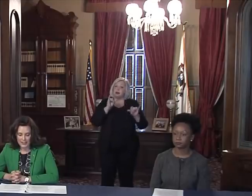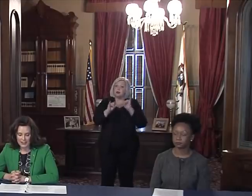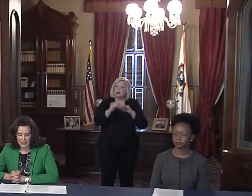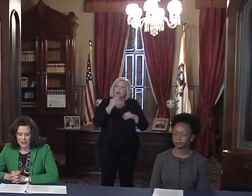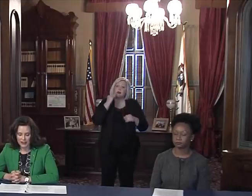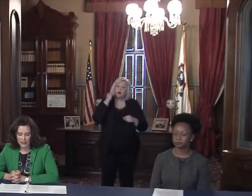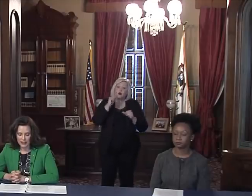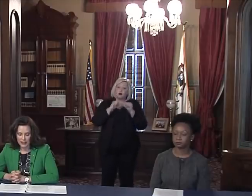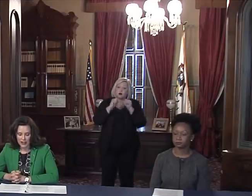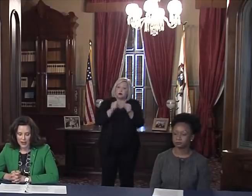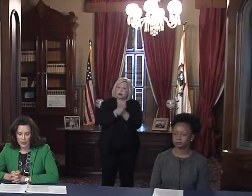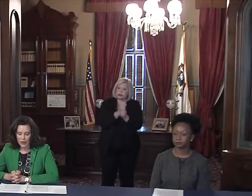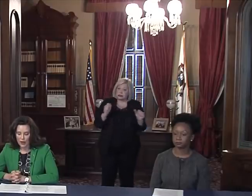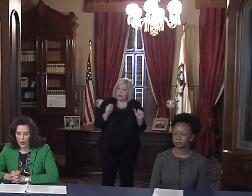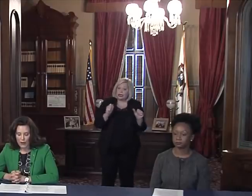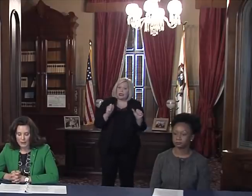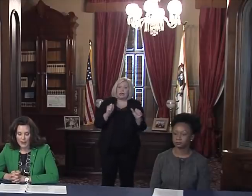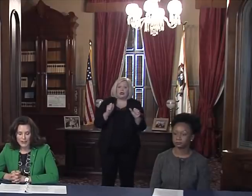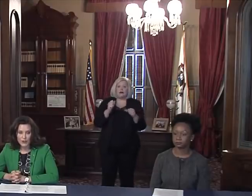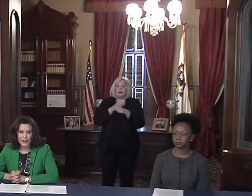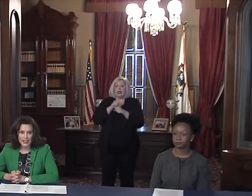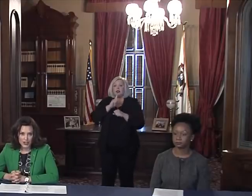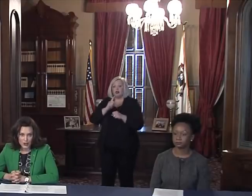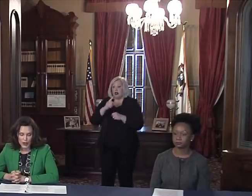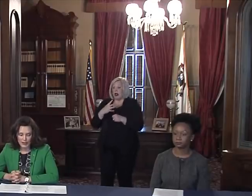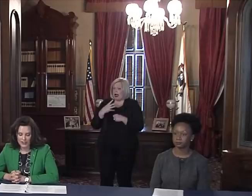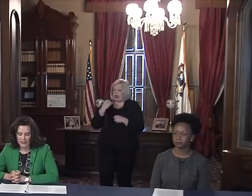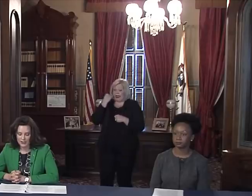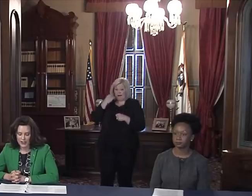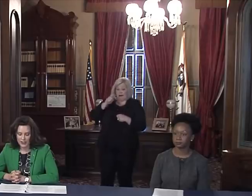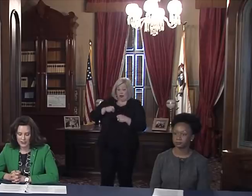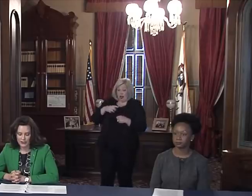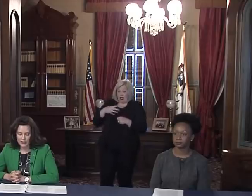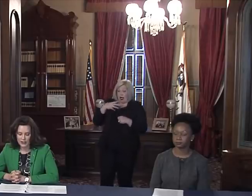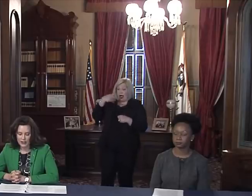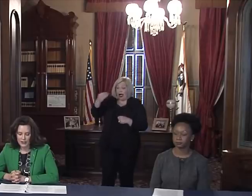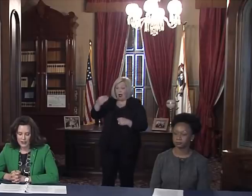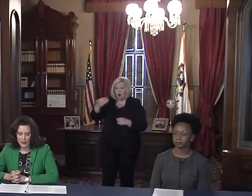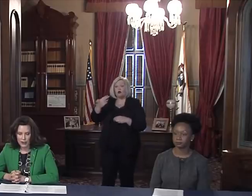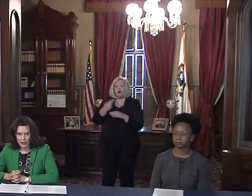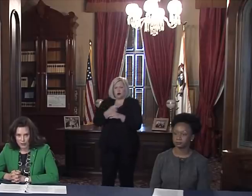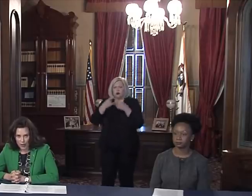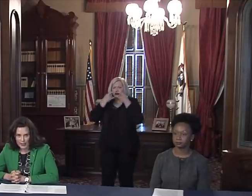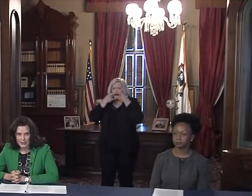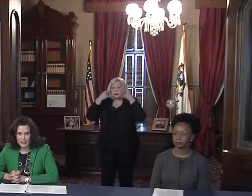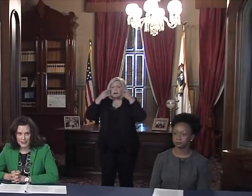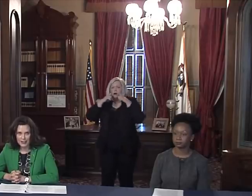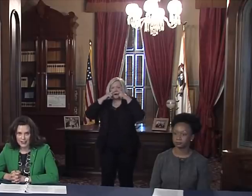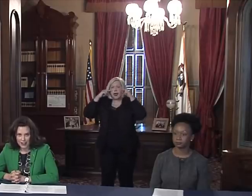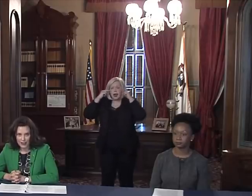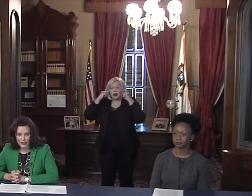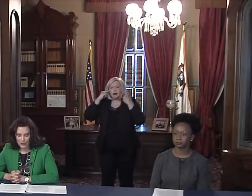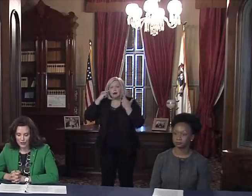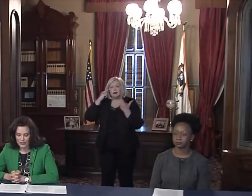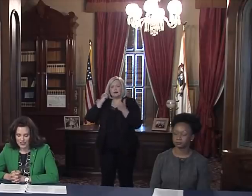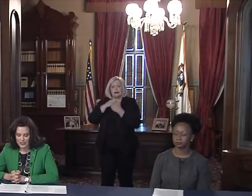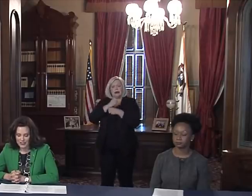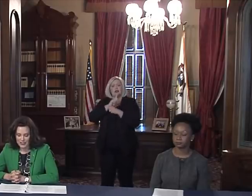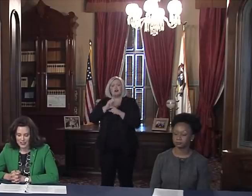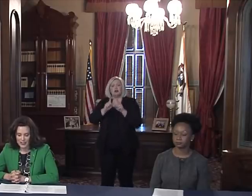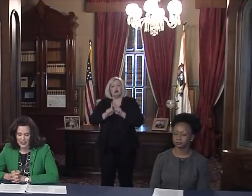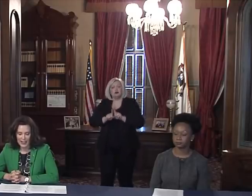and stay safe and wear a homemade mask when they do have to leave the house, while they're practicing the other